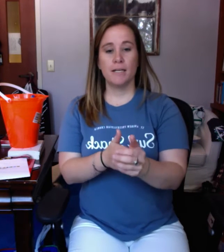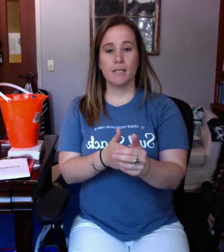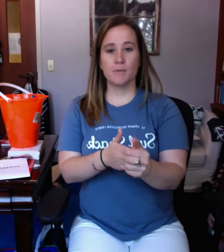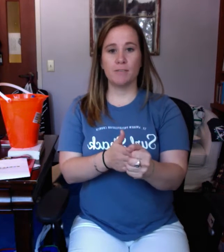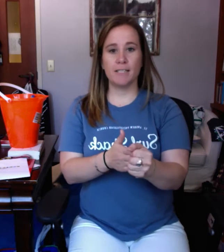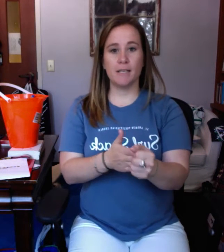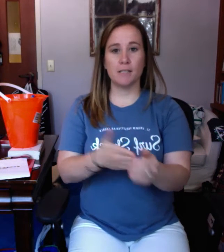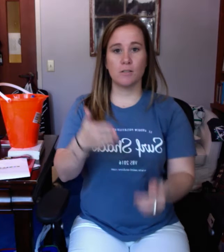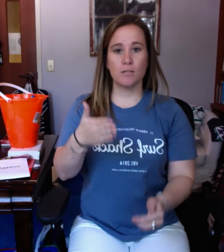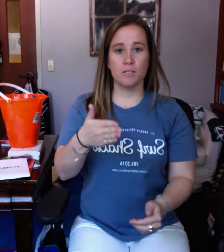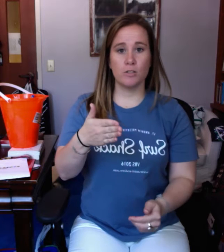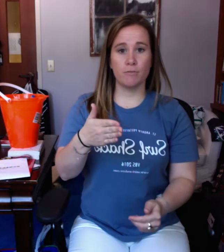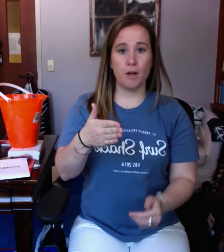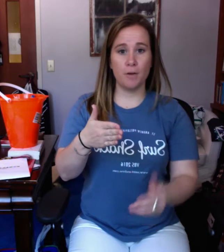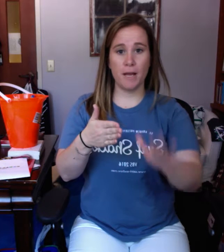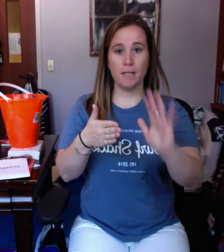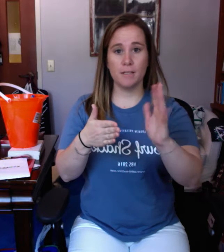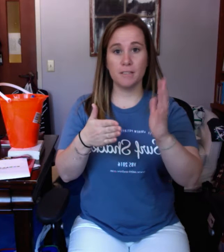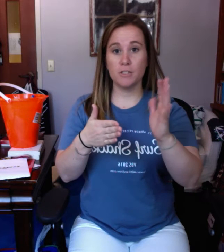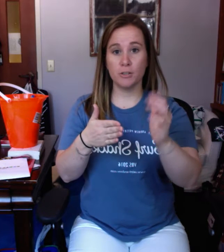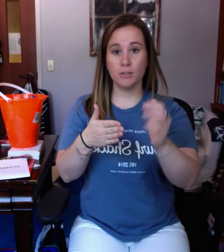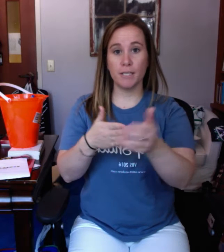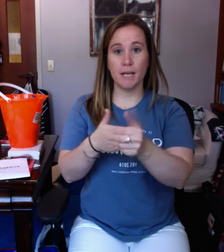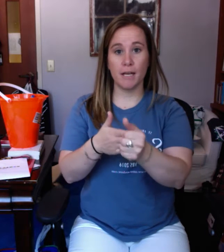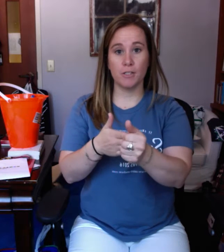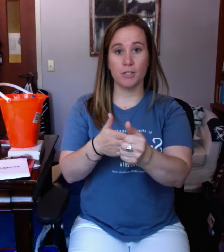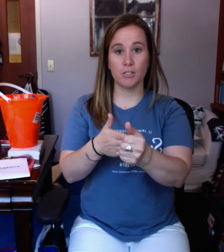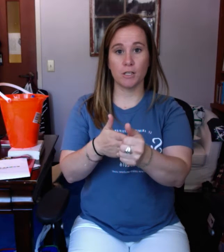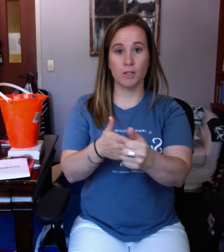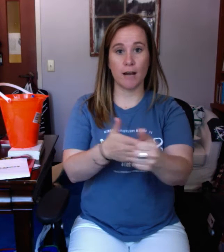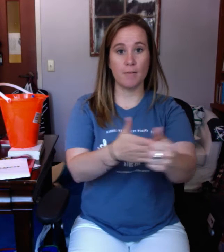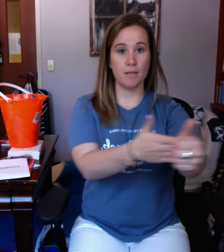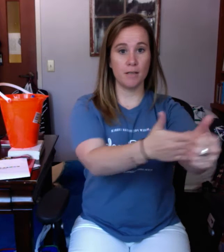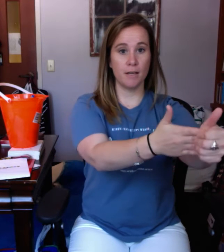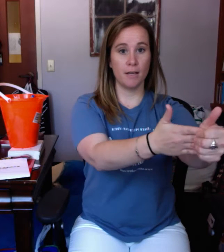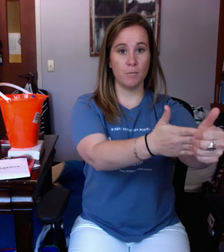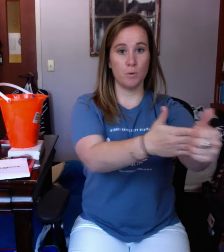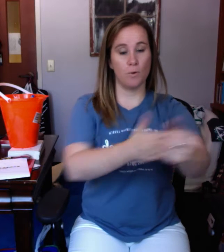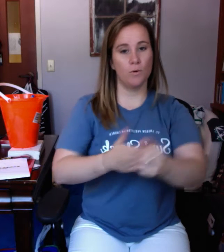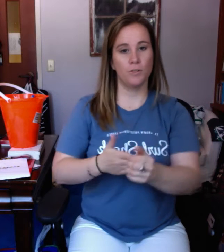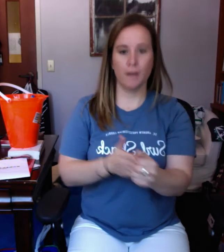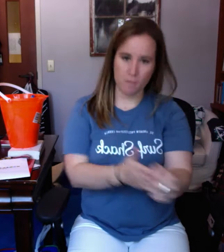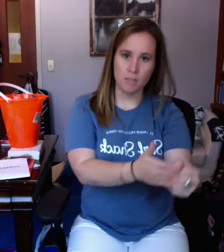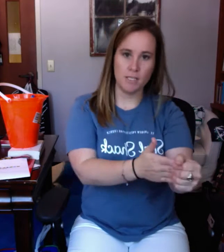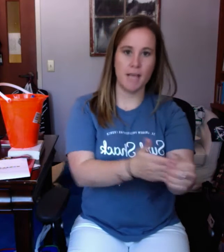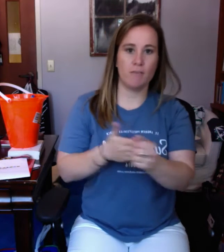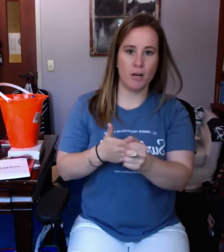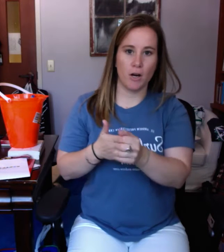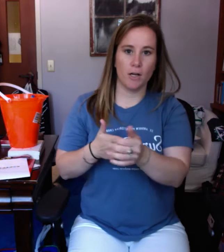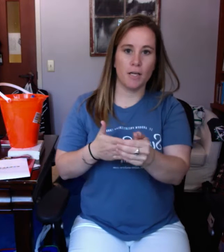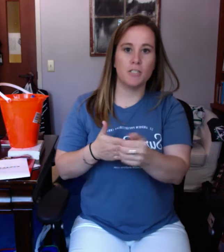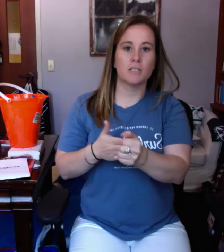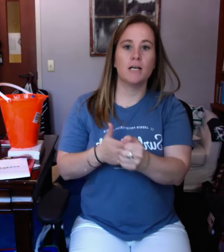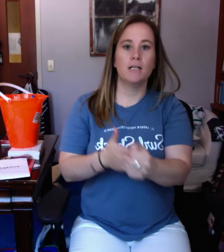we have lead us. So this is your follow hand and this is your lead hand. You're just going to grab it and pull. You don't have to yank very hard, okay? Just